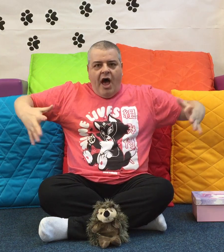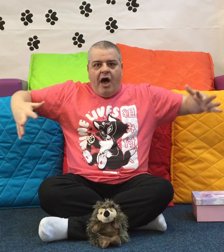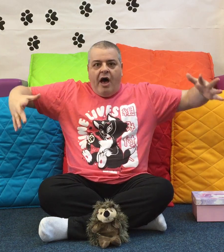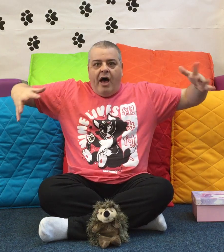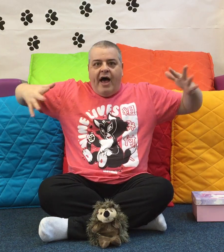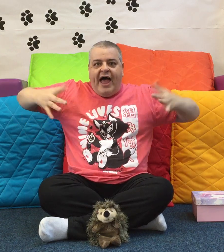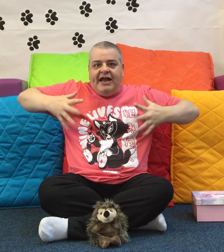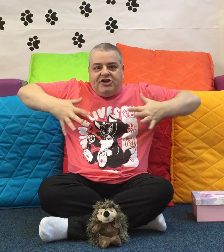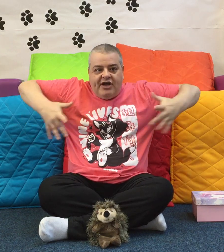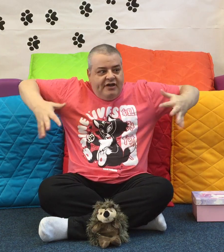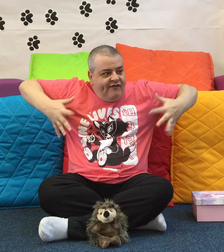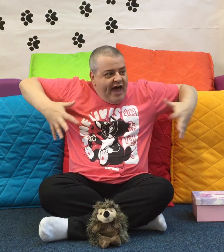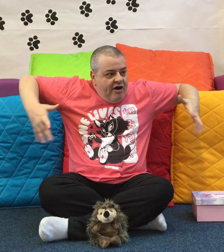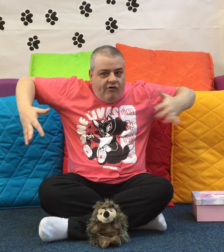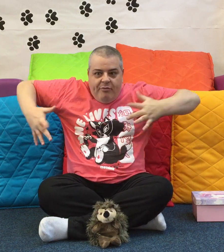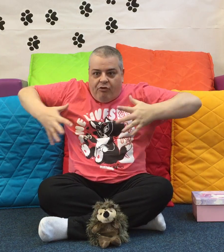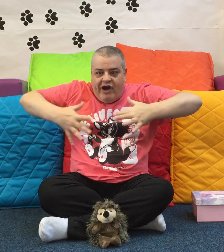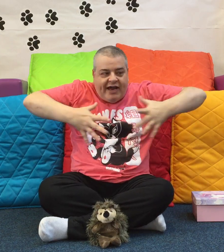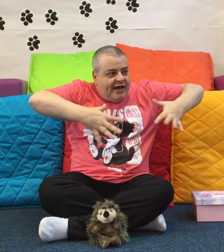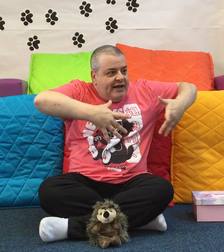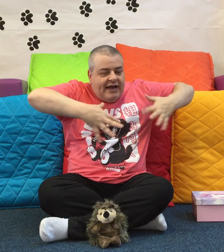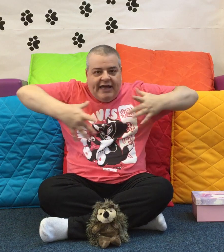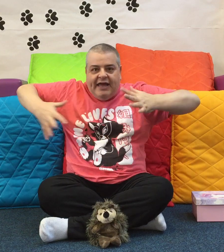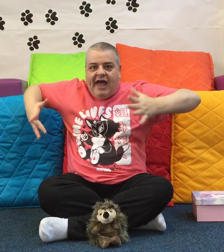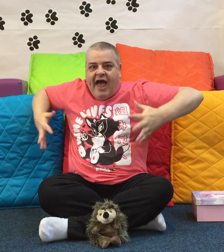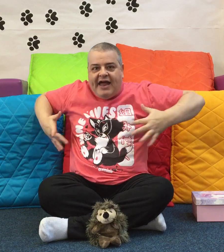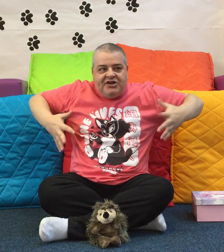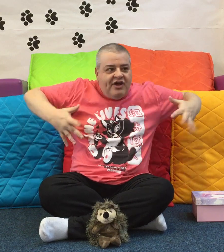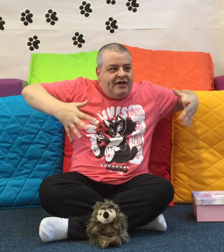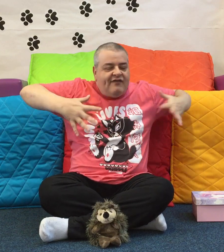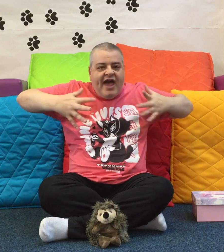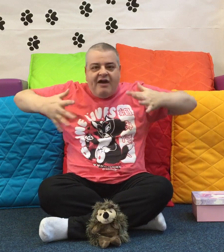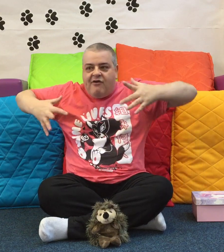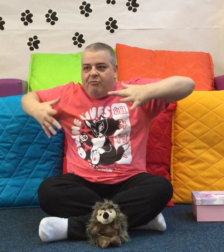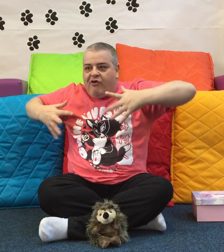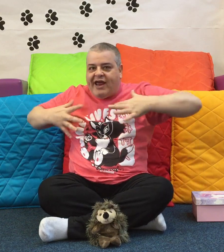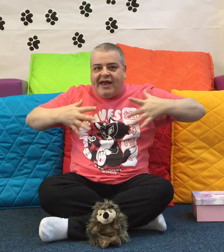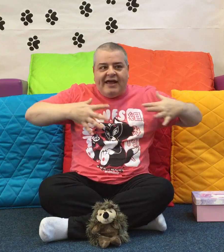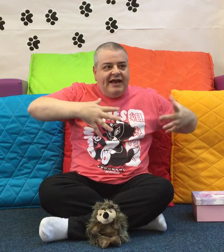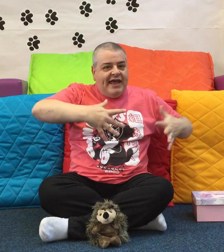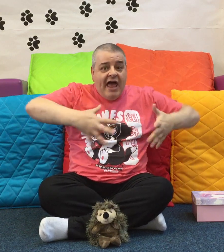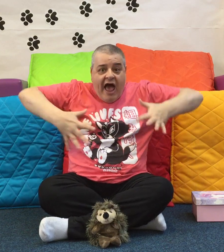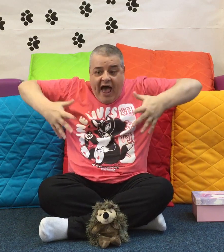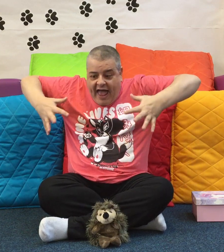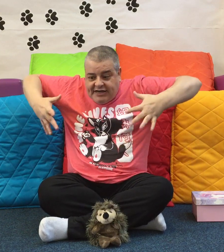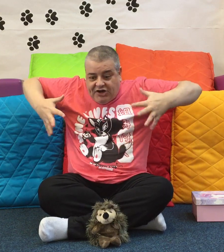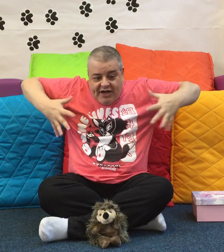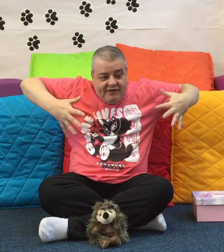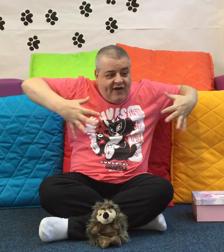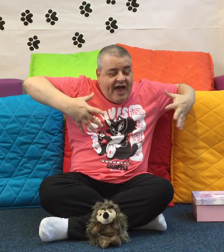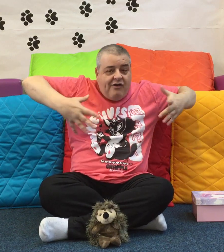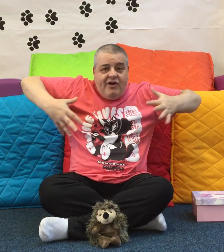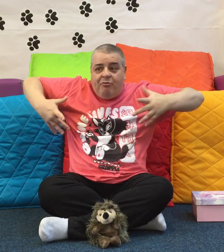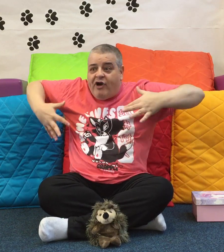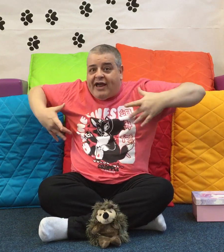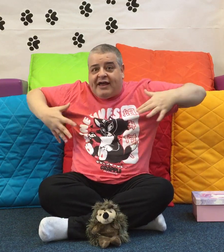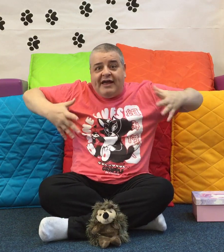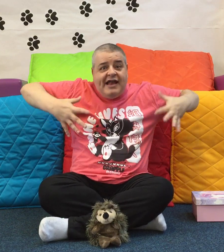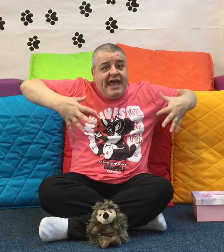A hedgehog is very prickly. A hedgehog is very prickly. A hedgehog is very prickly.